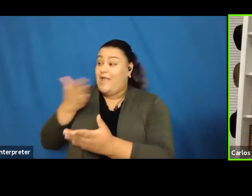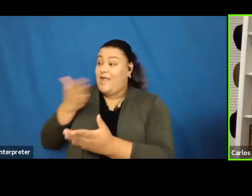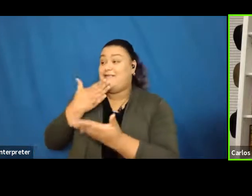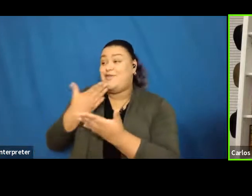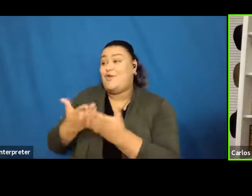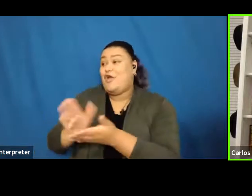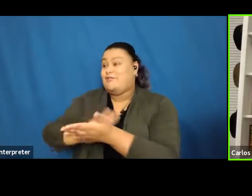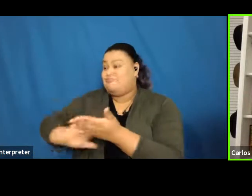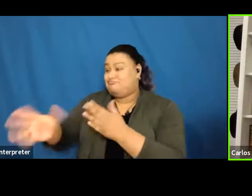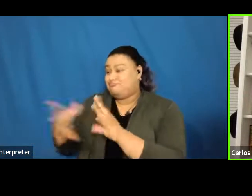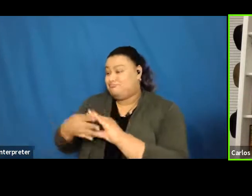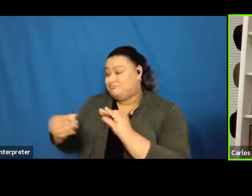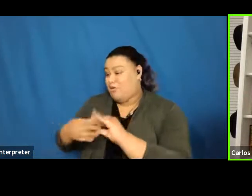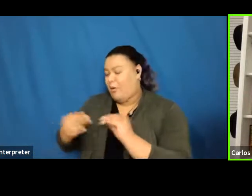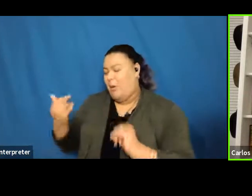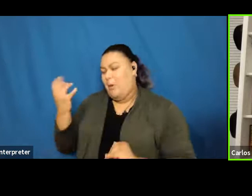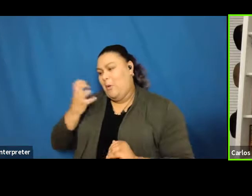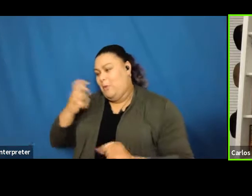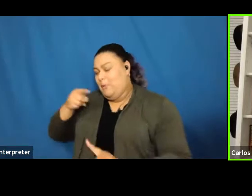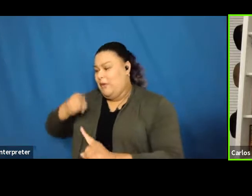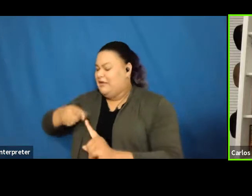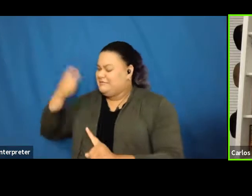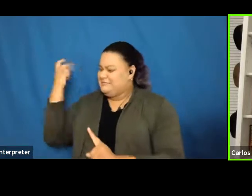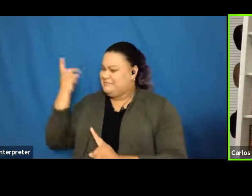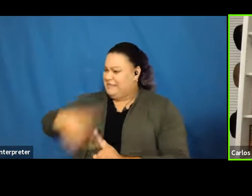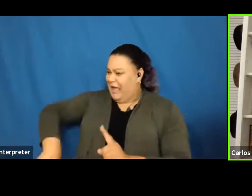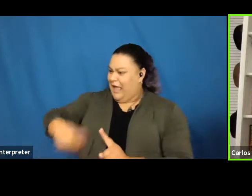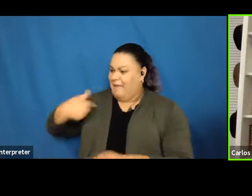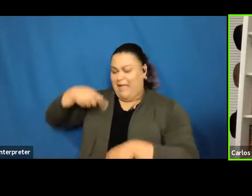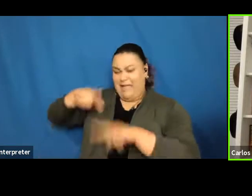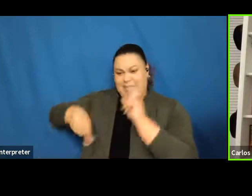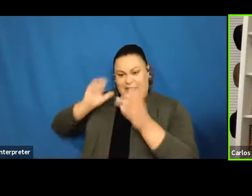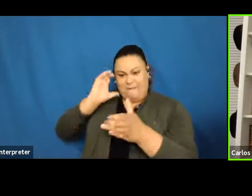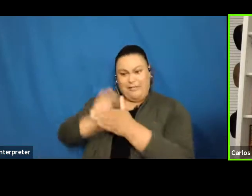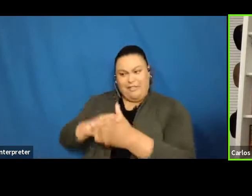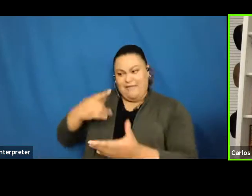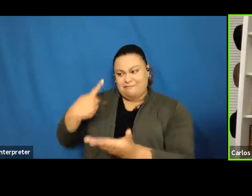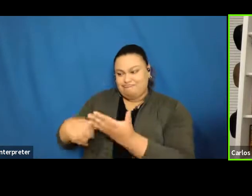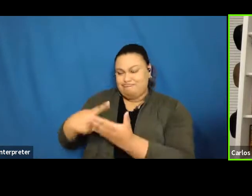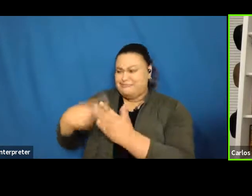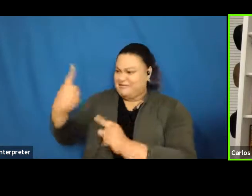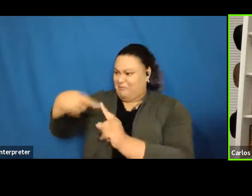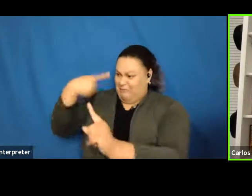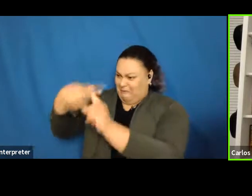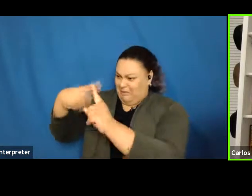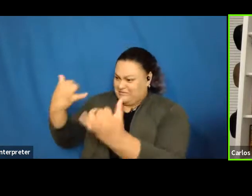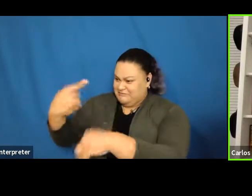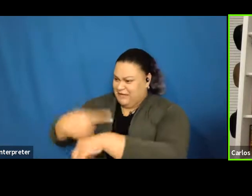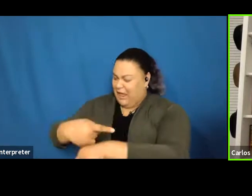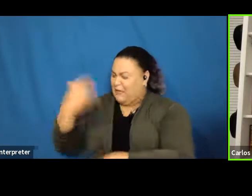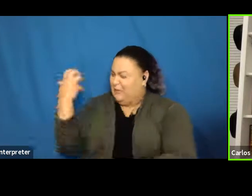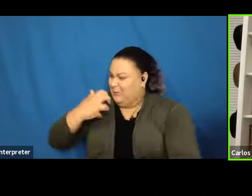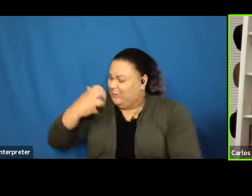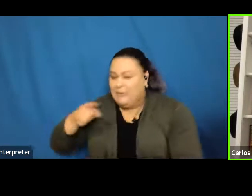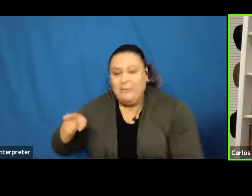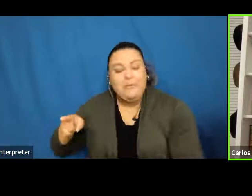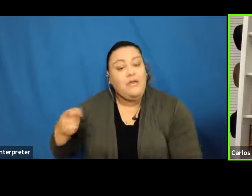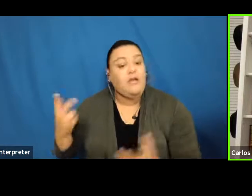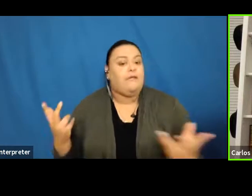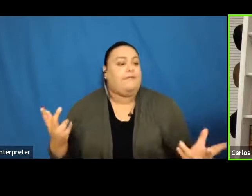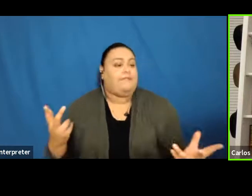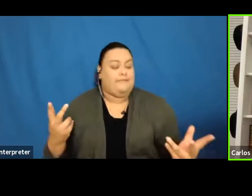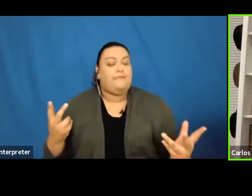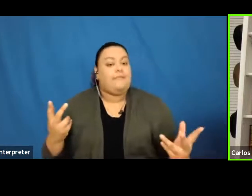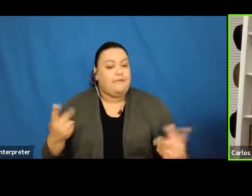And I always say to myself, damn, I can't believe it. They're talking about something positive, you know, that somebody did something positive.